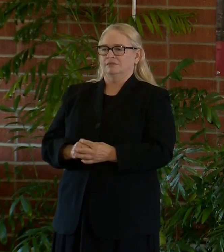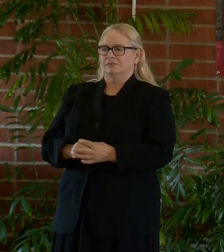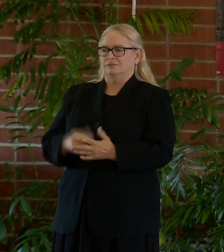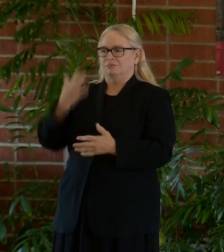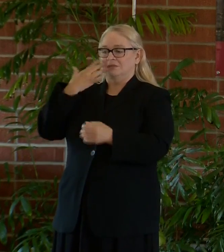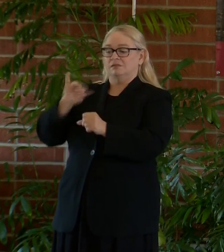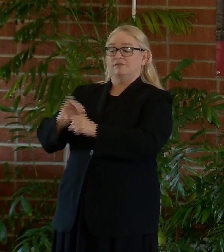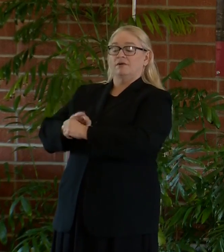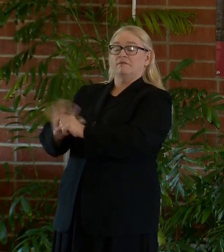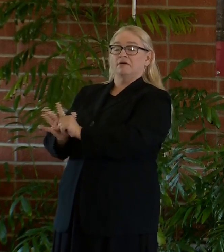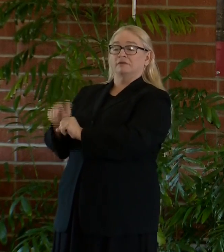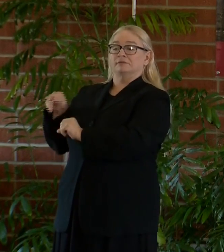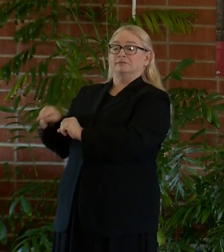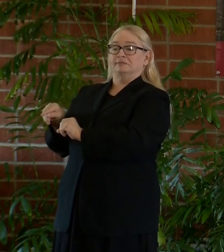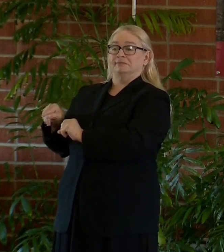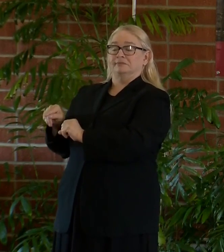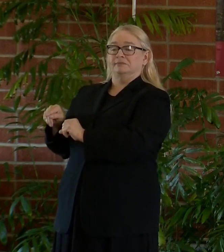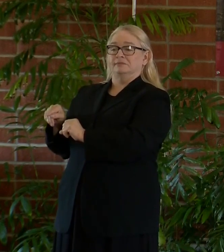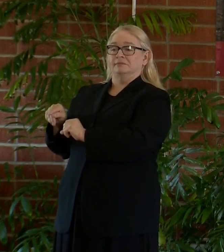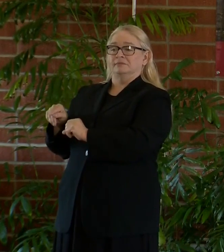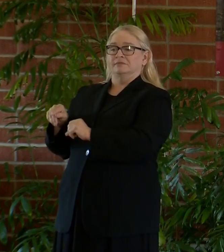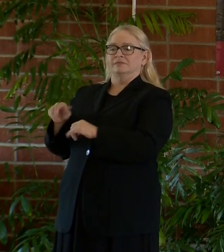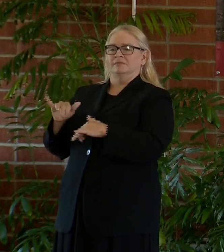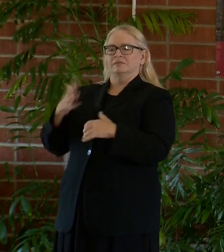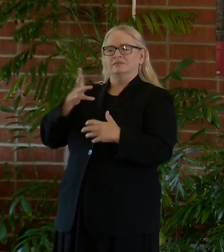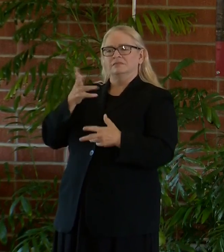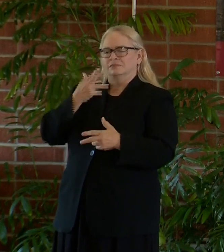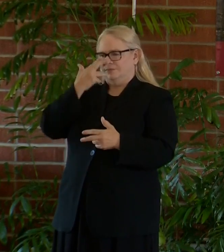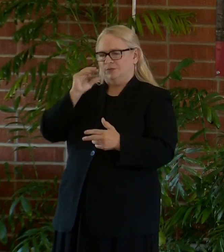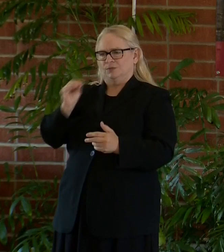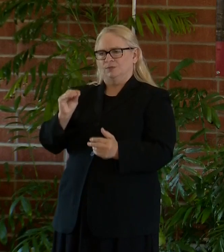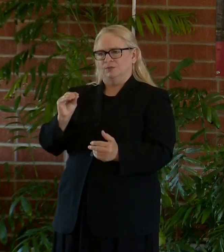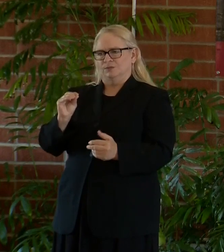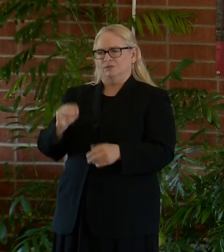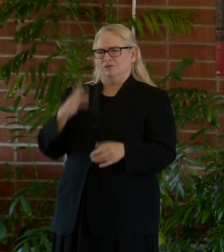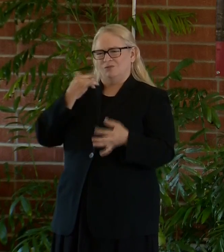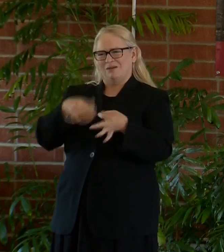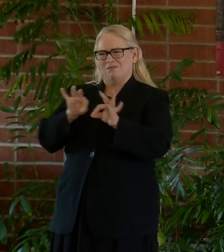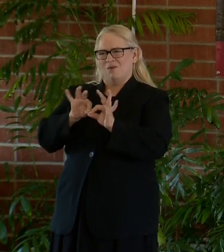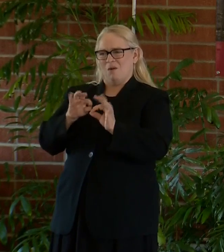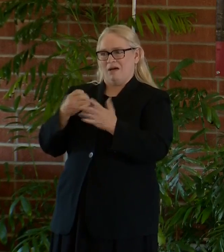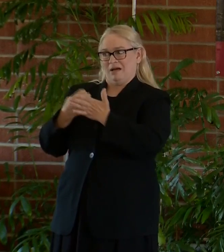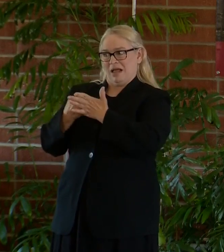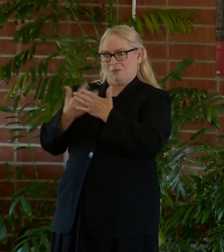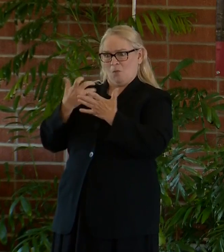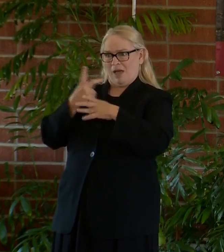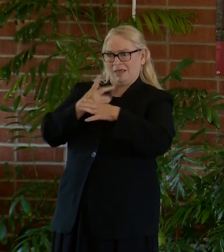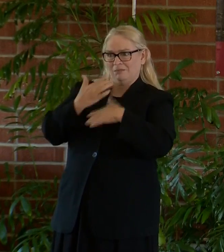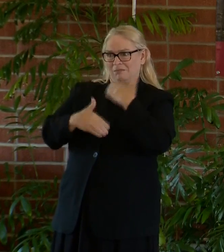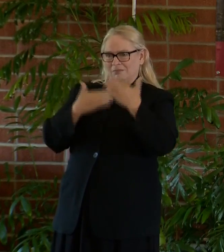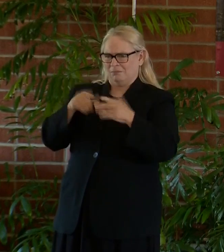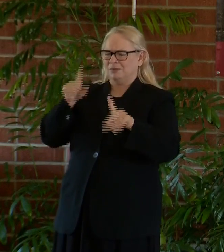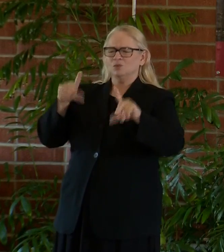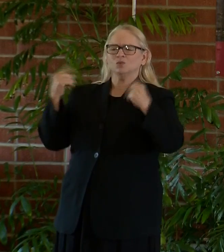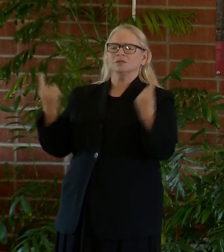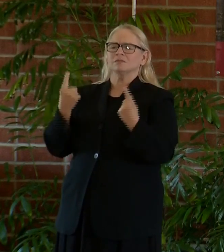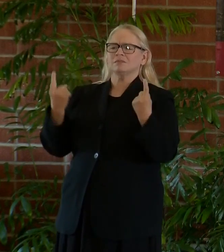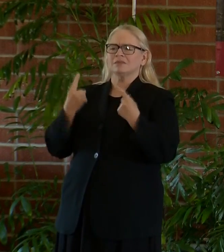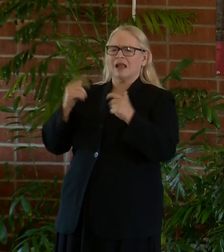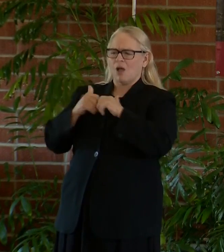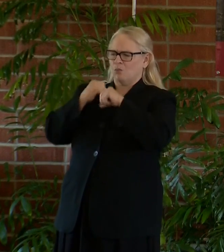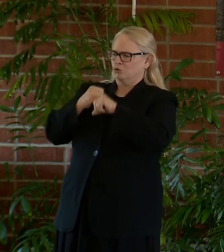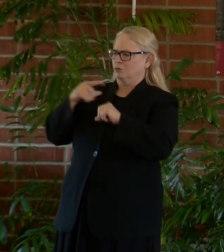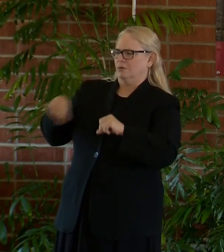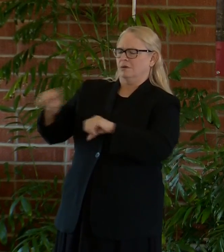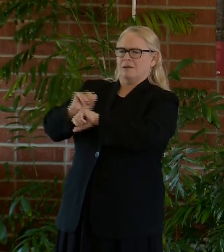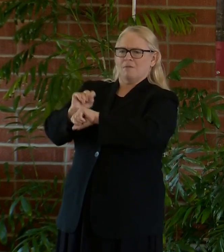maintain that structural integrity of an economy that disproportionately relies on those essential workers. I made this point on